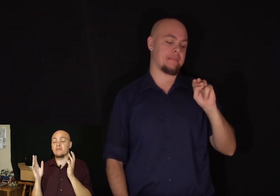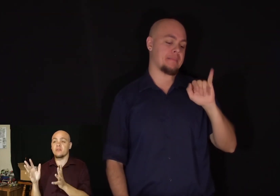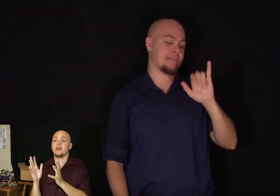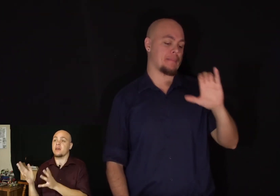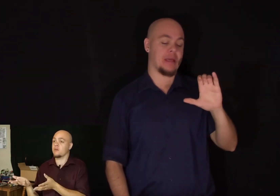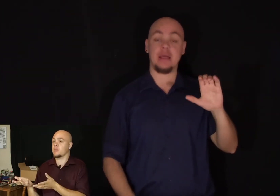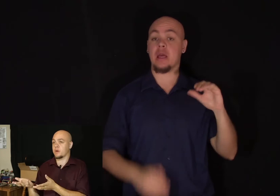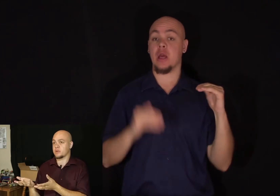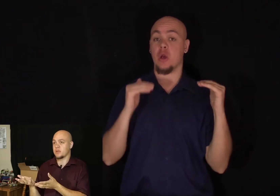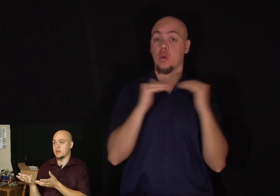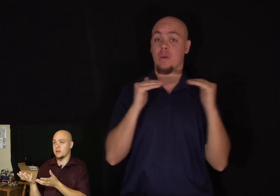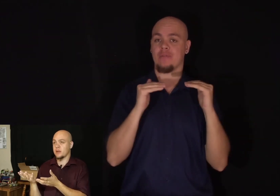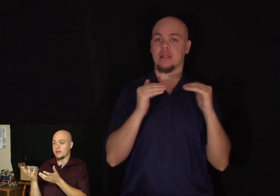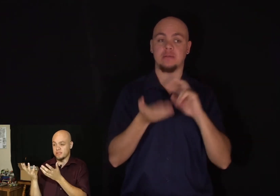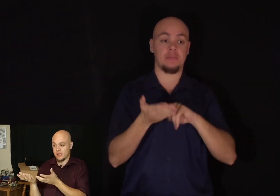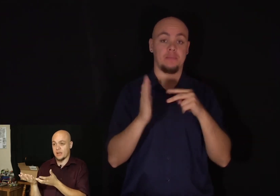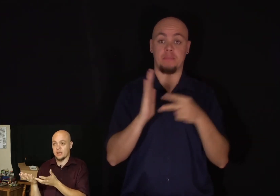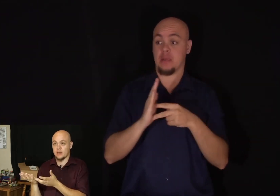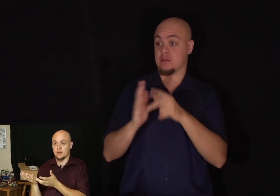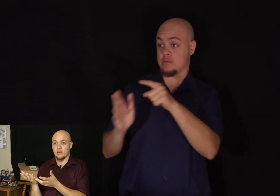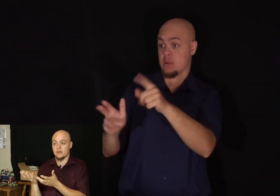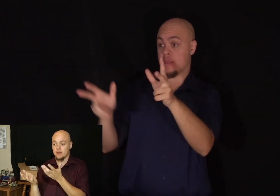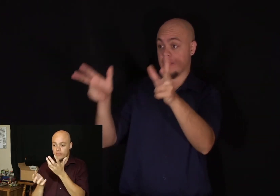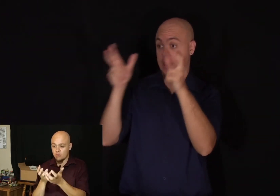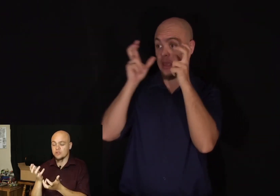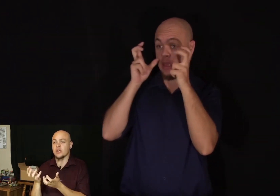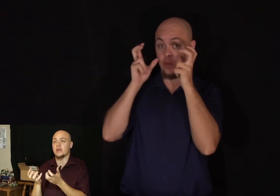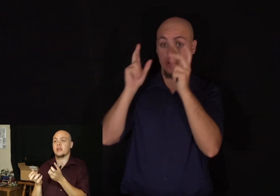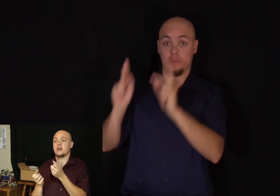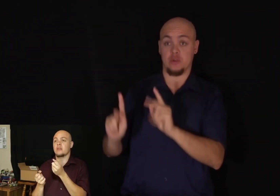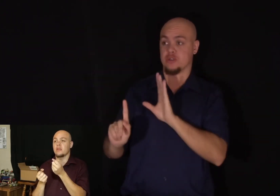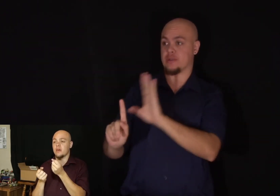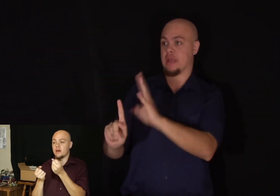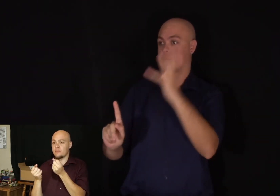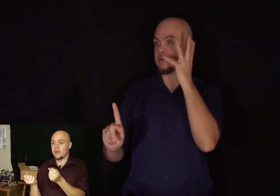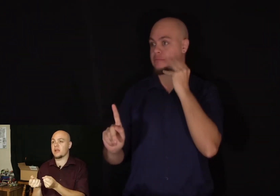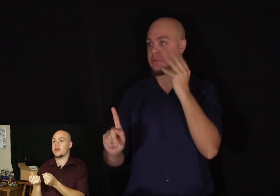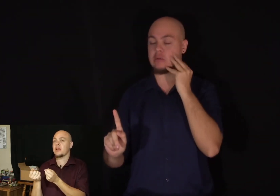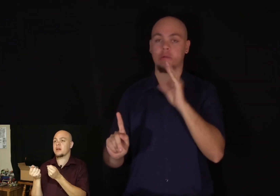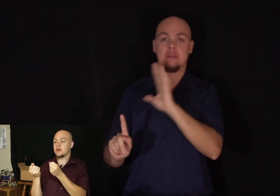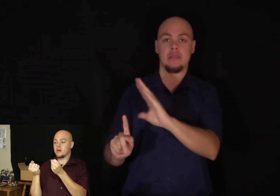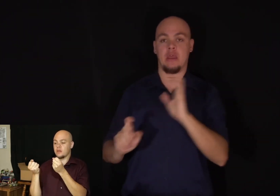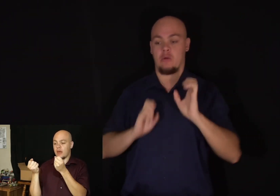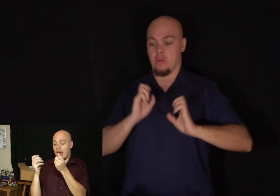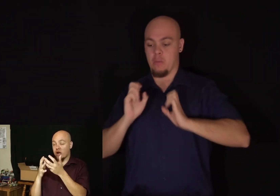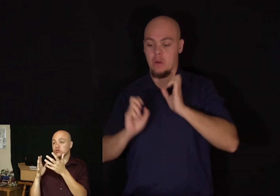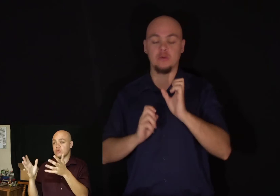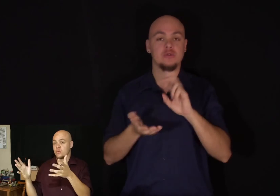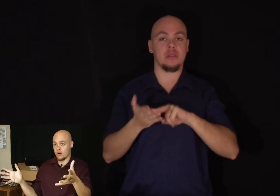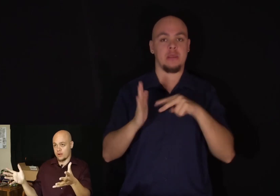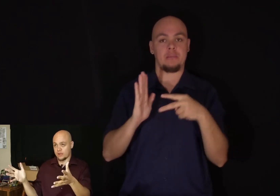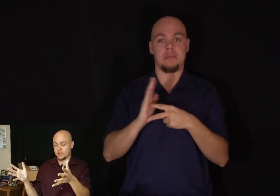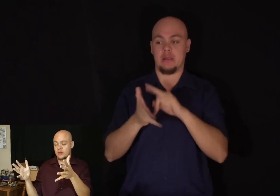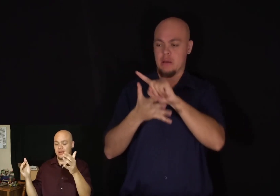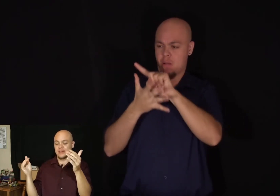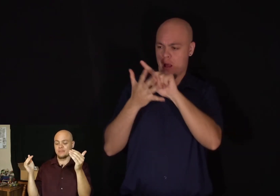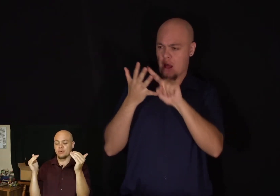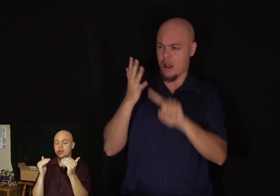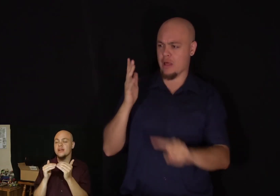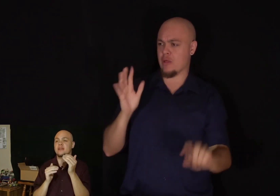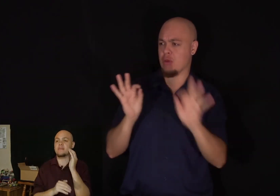means whatever the hearing person is getting, the emotion, the meaning, the actual